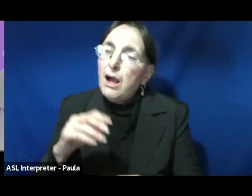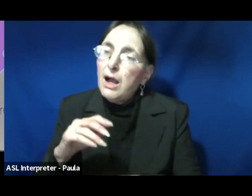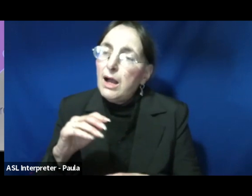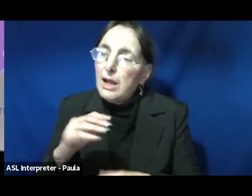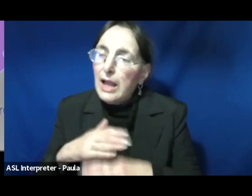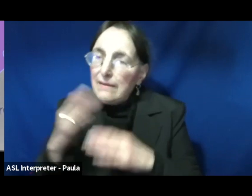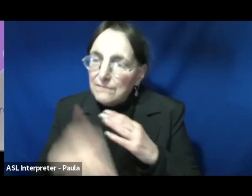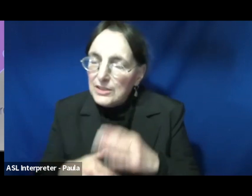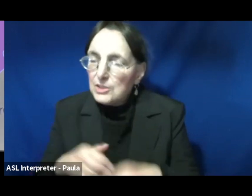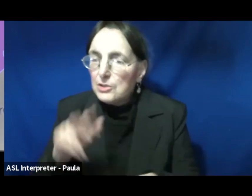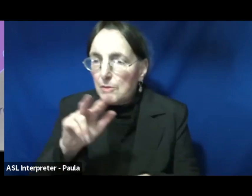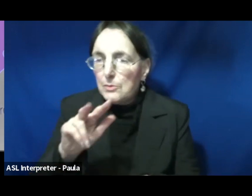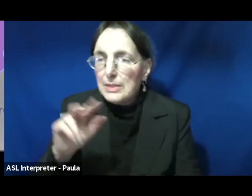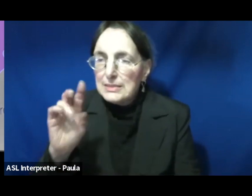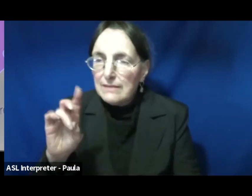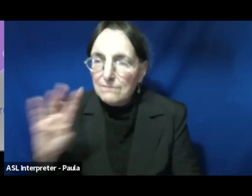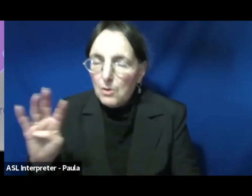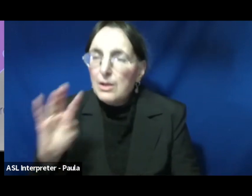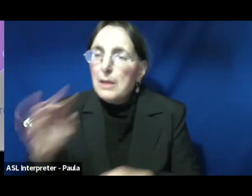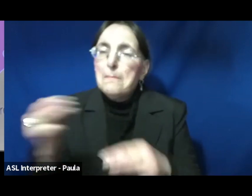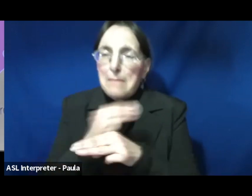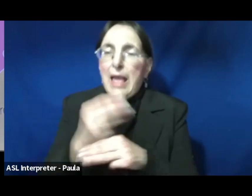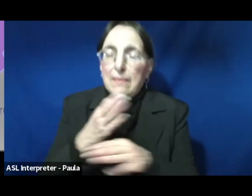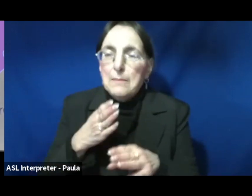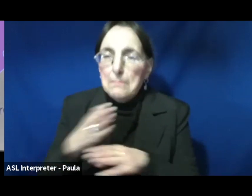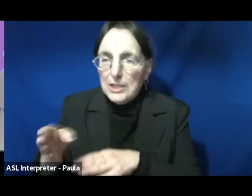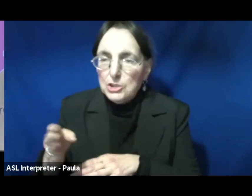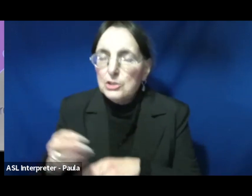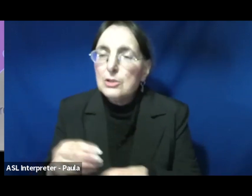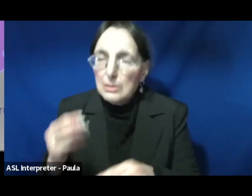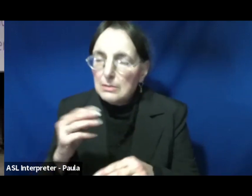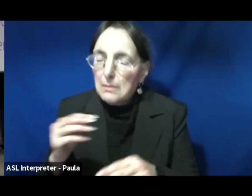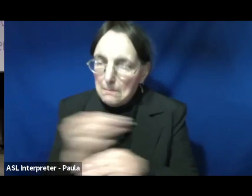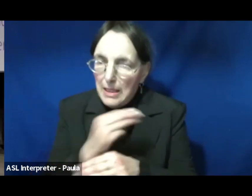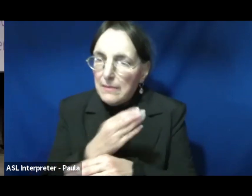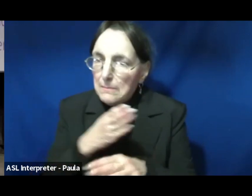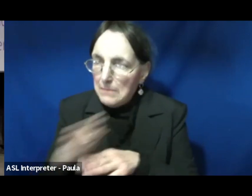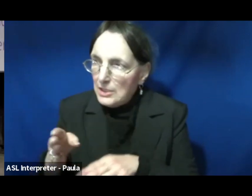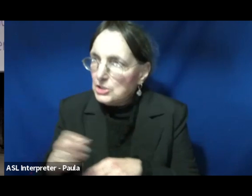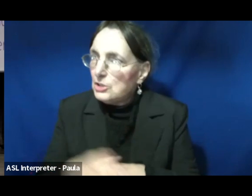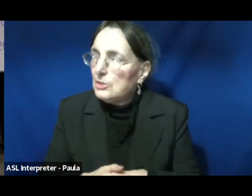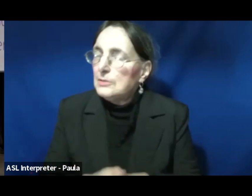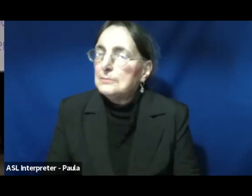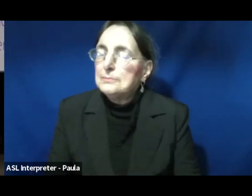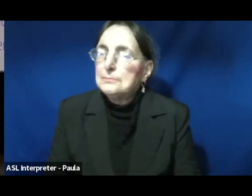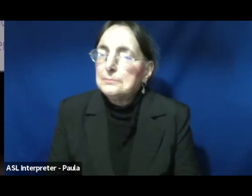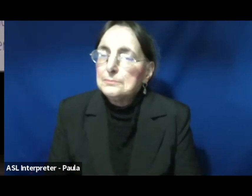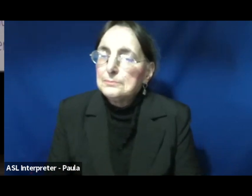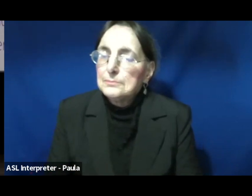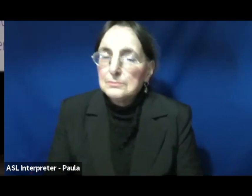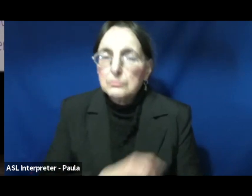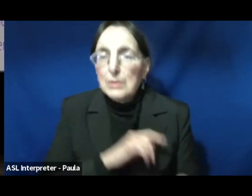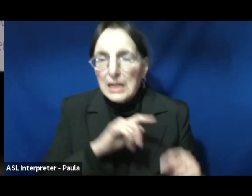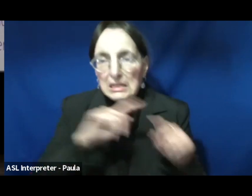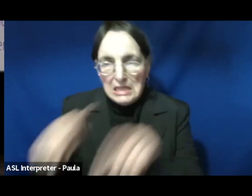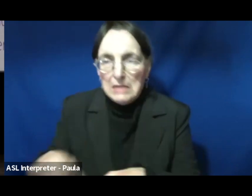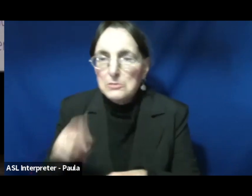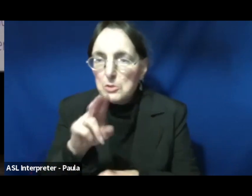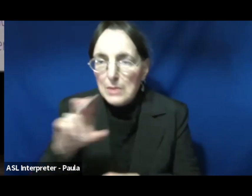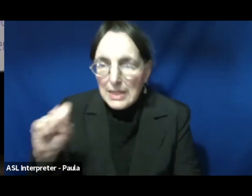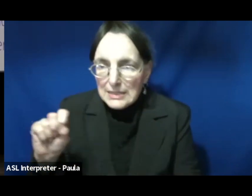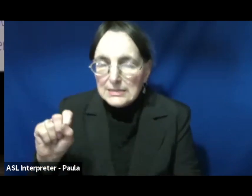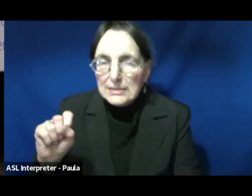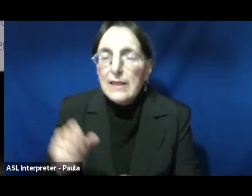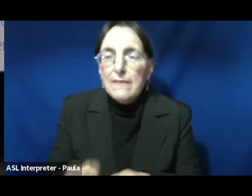as a math major, by the way. Okay, math major, I was a tutor for calculus. I came to the US and they put